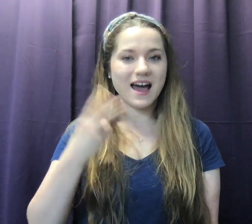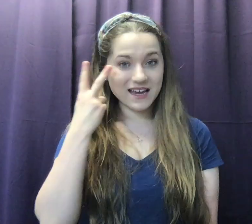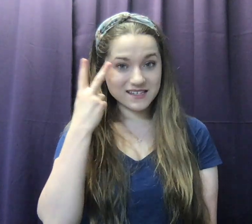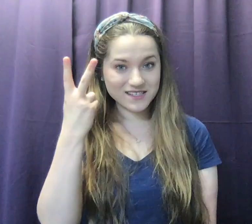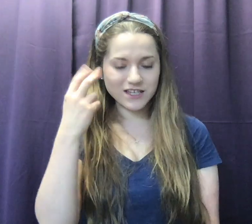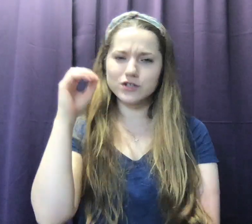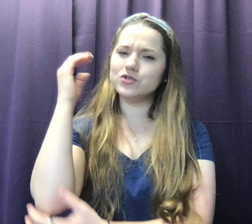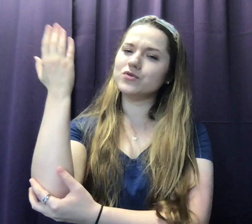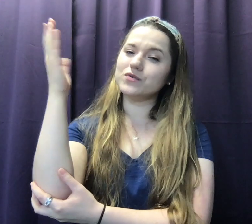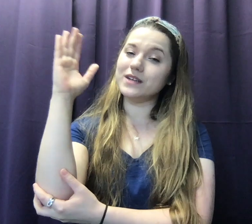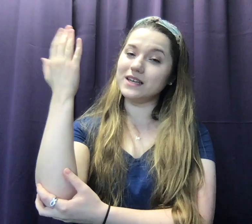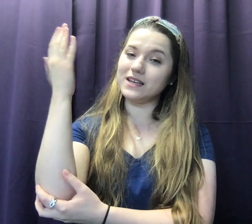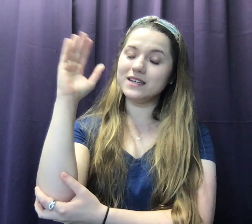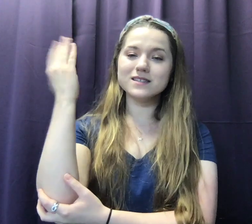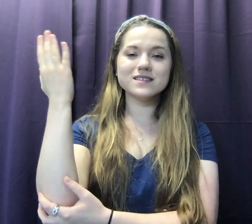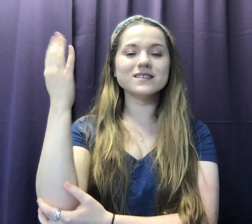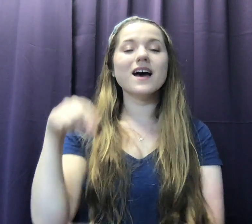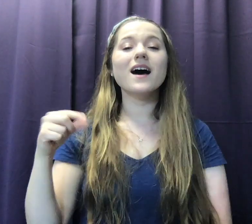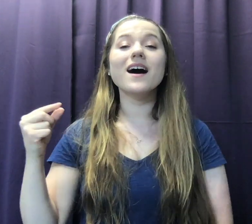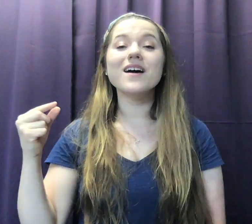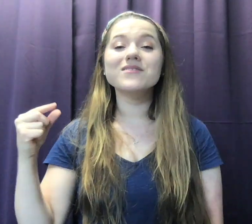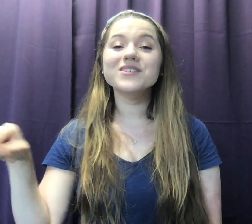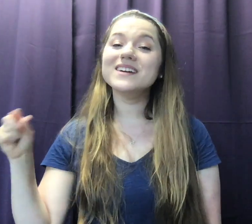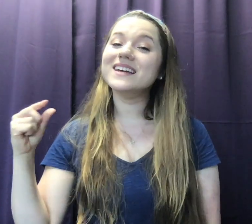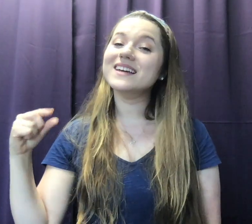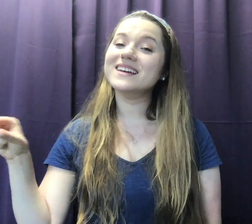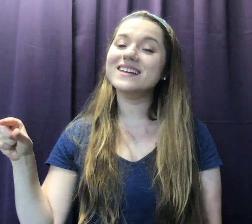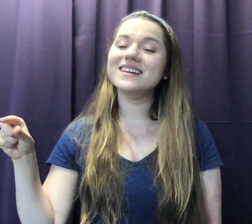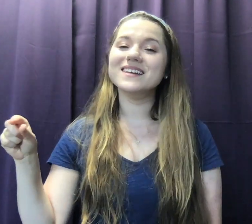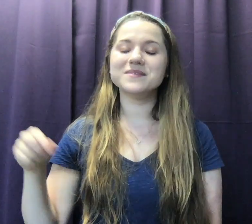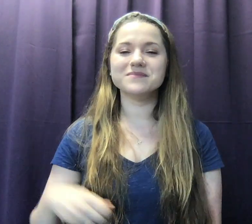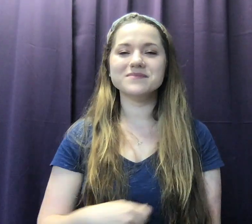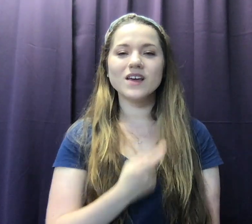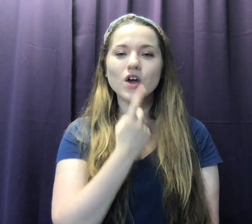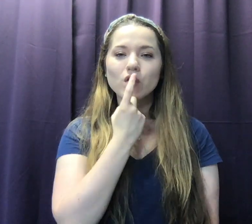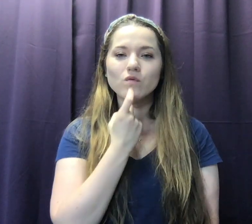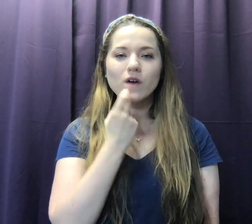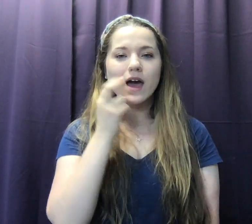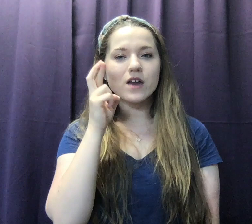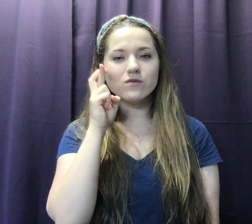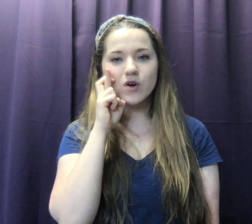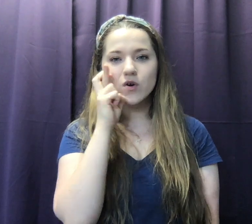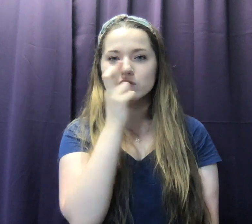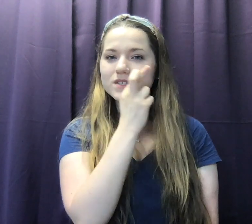I see trees of green, red